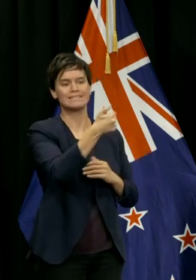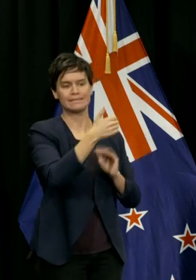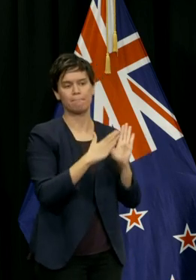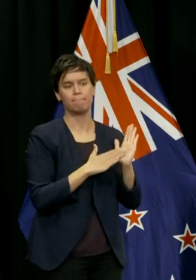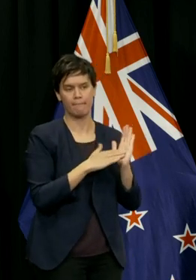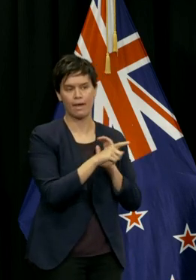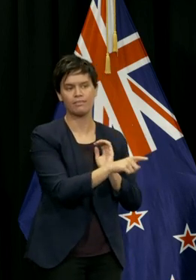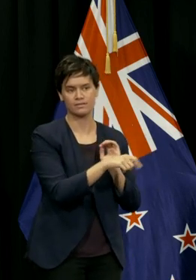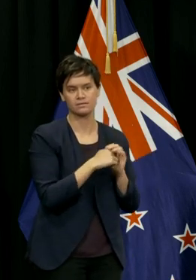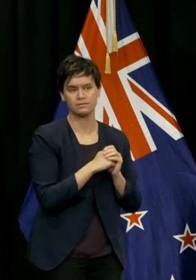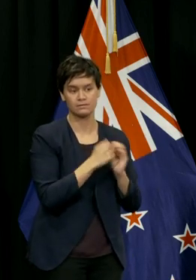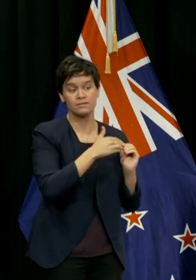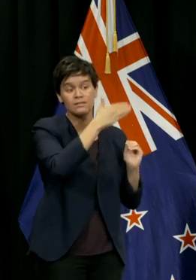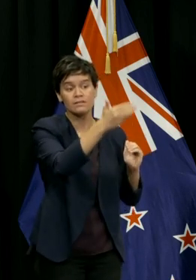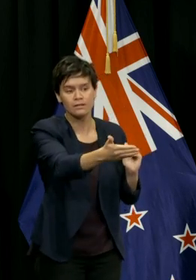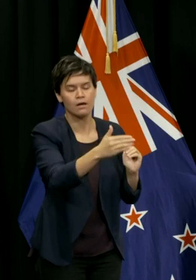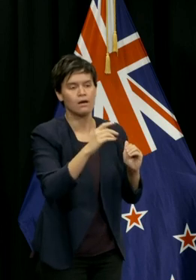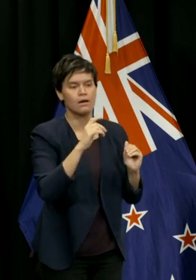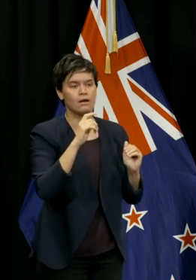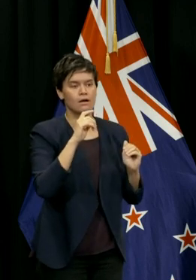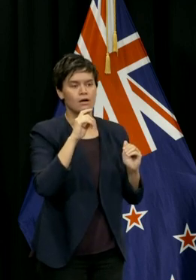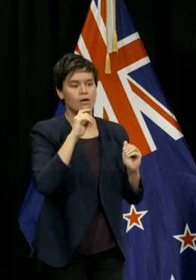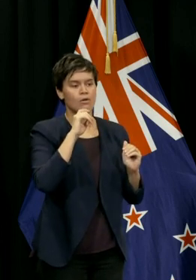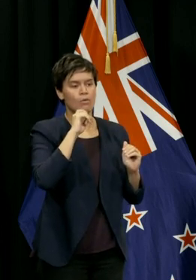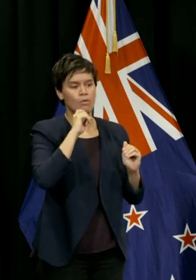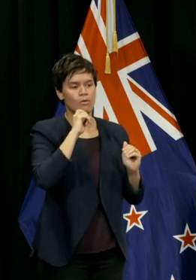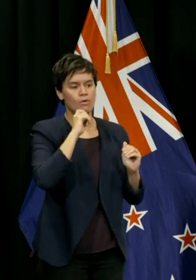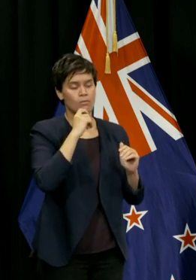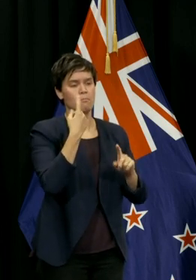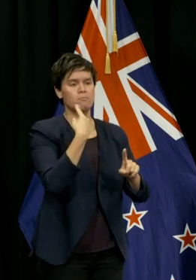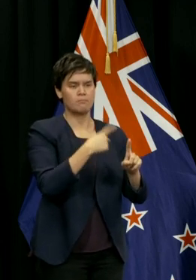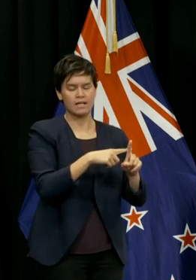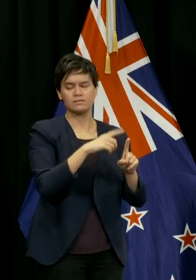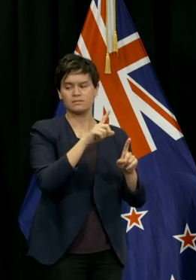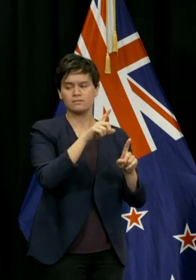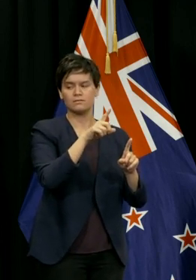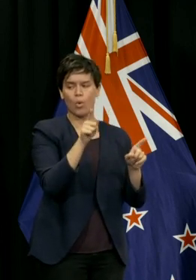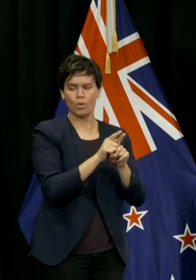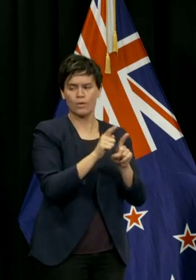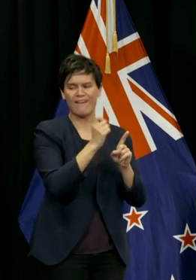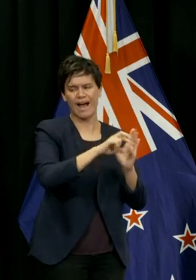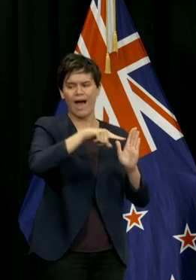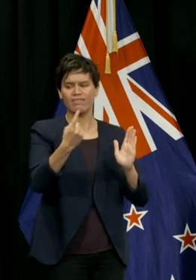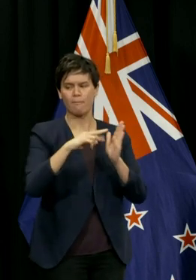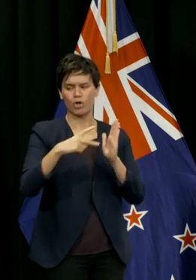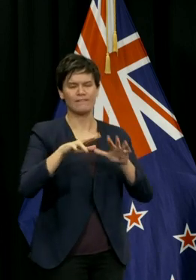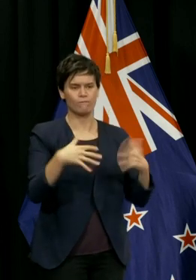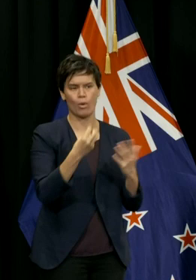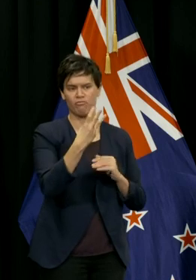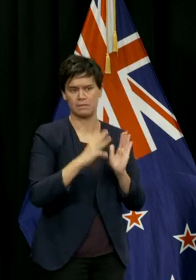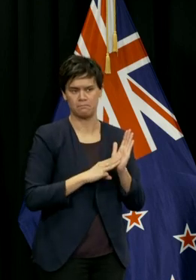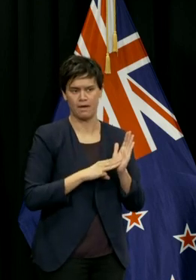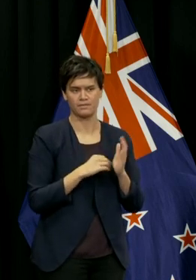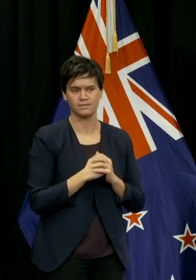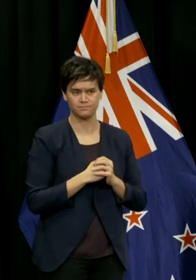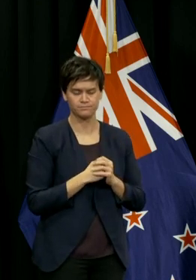apply for an initial period, policy will apply for an initial period of 3 months. If I can also just add, this obviously is for